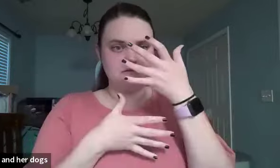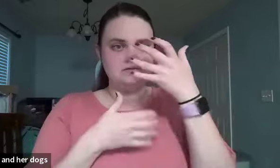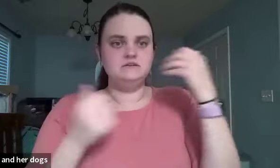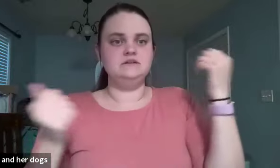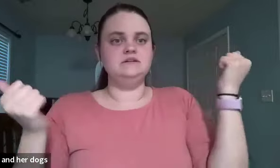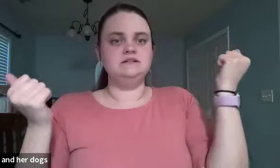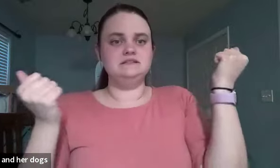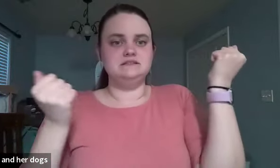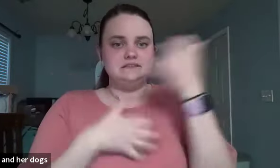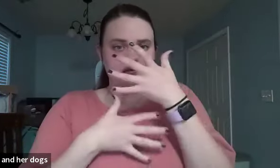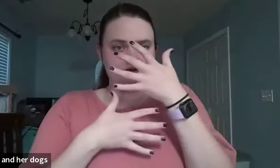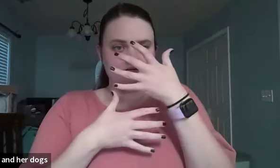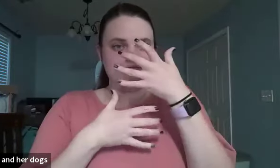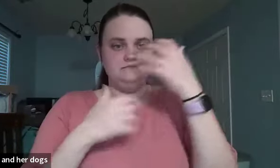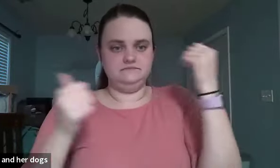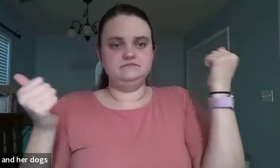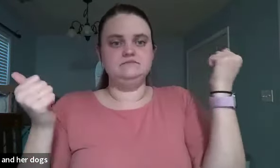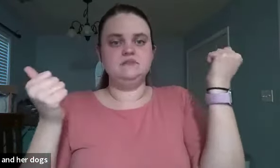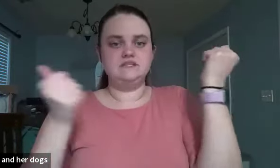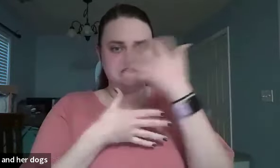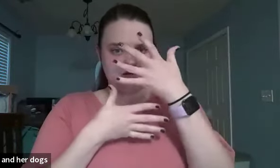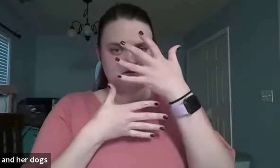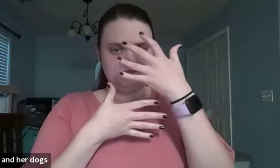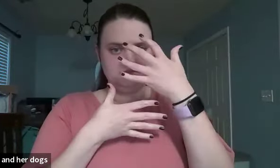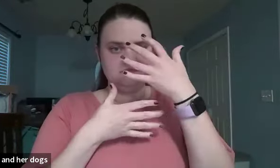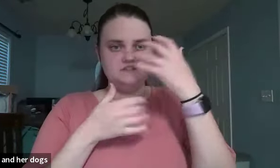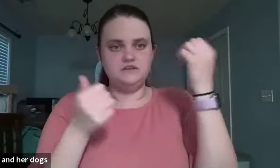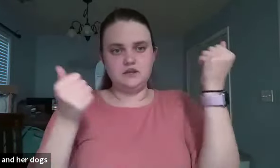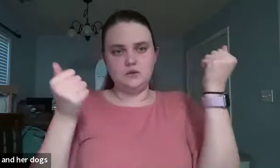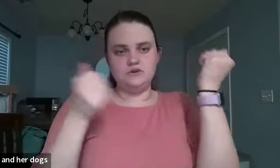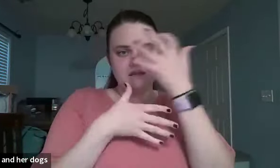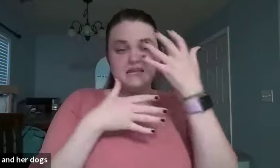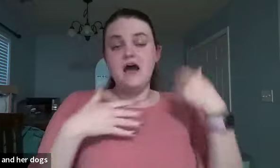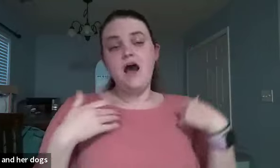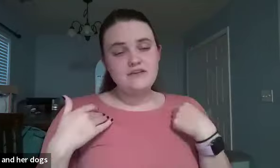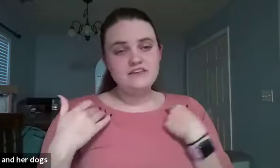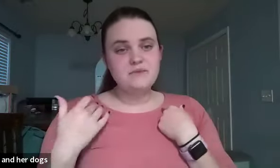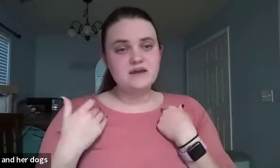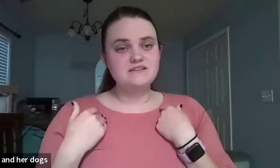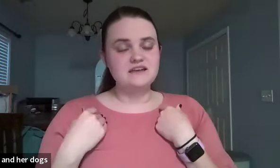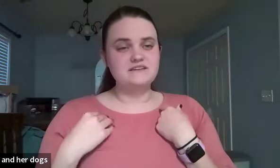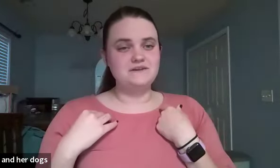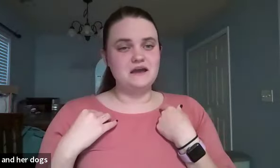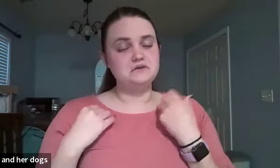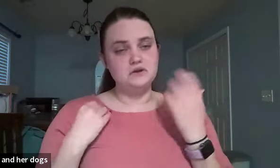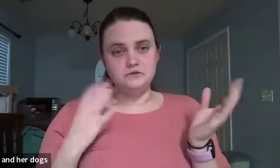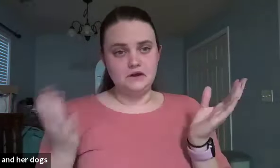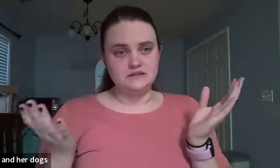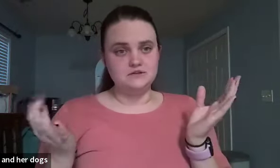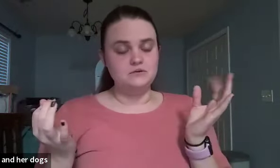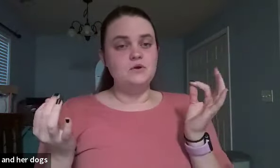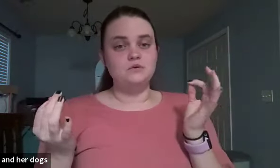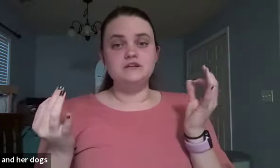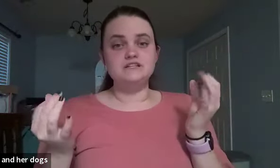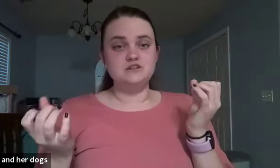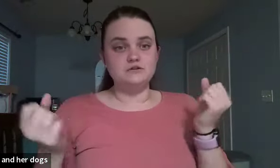scared, scared, scared. So you like open your hands. I think about it like if, I don't know if you guys do, when you get